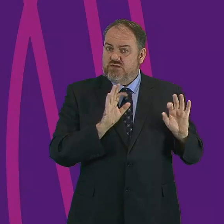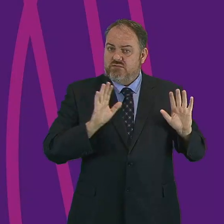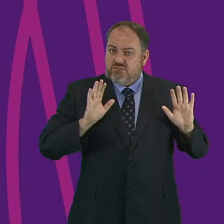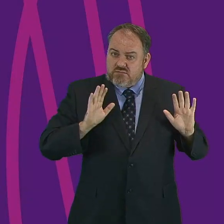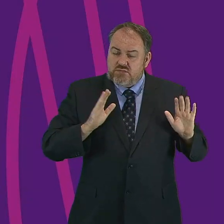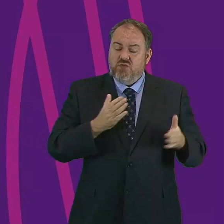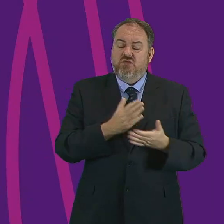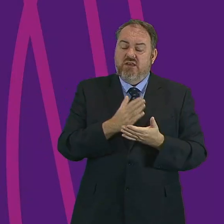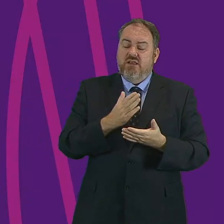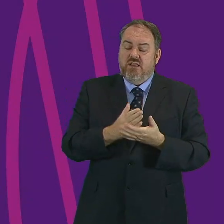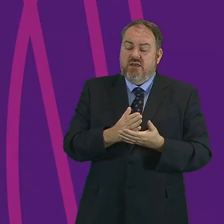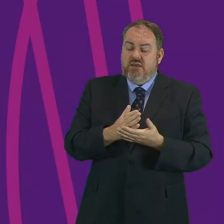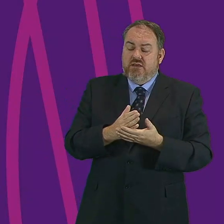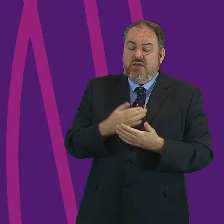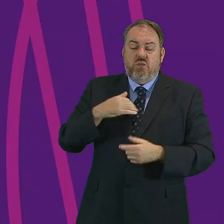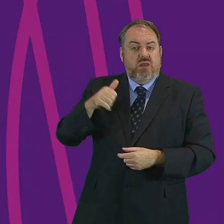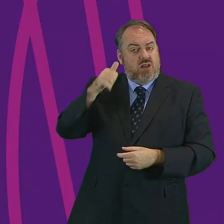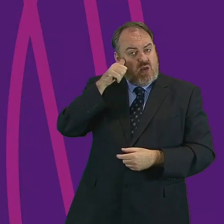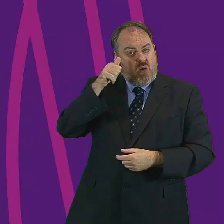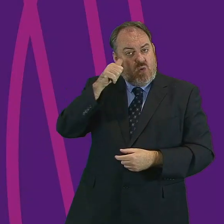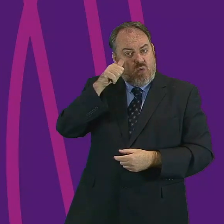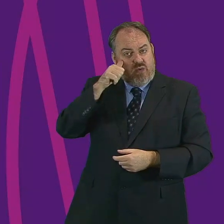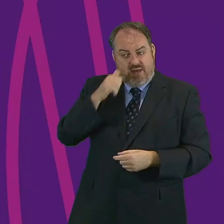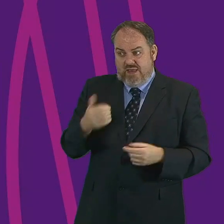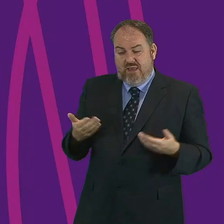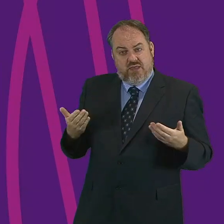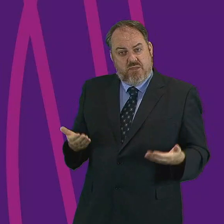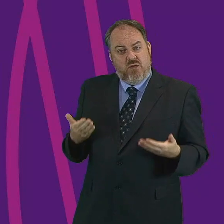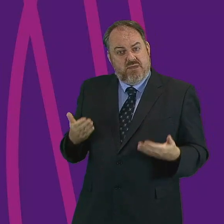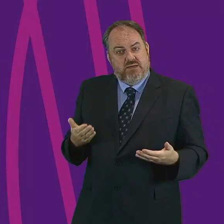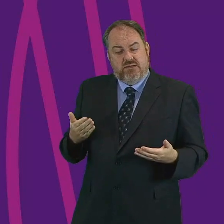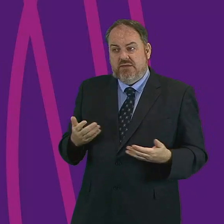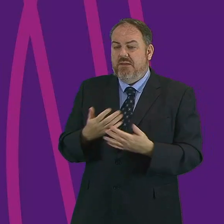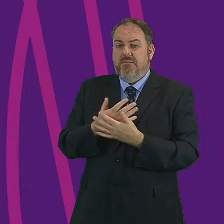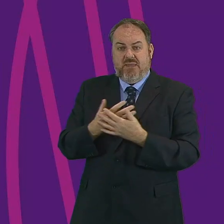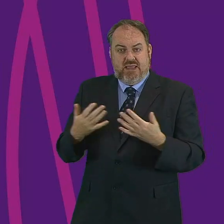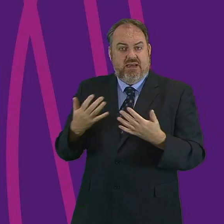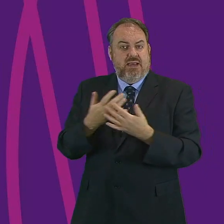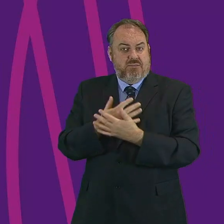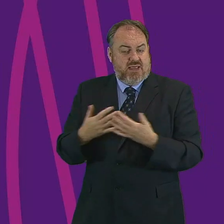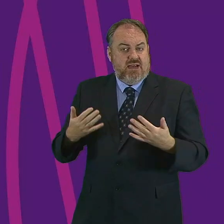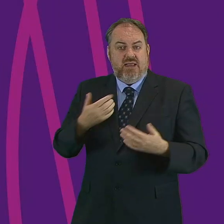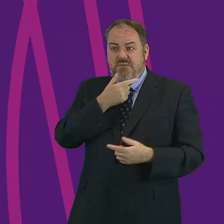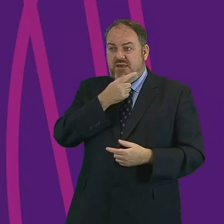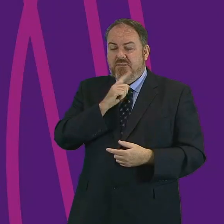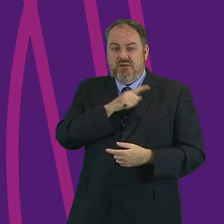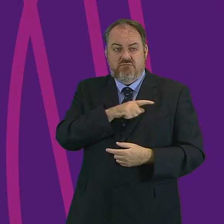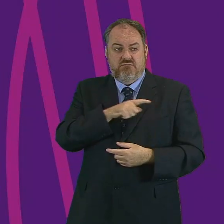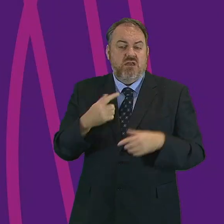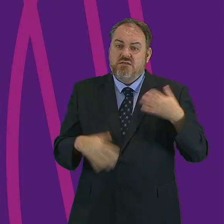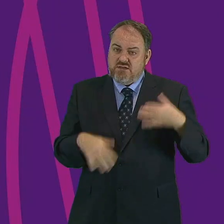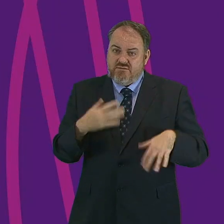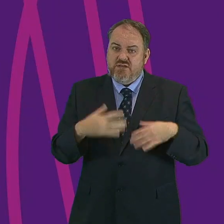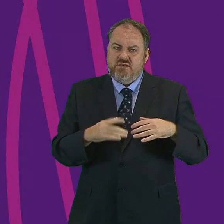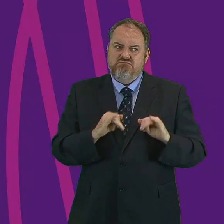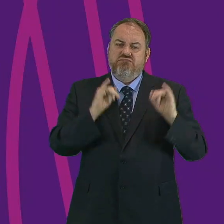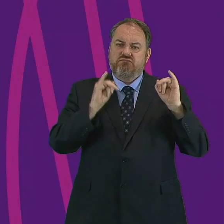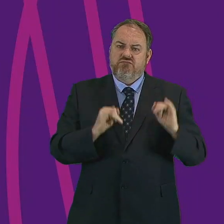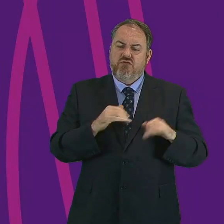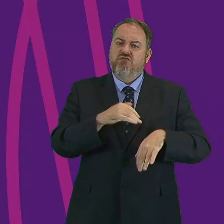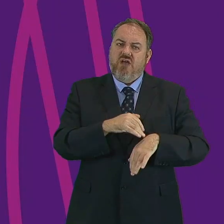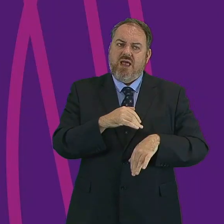course, while this is no comfort to anyone who has experienced serious crime, and I wouldn't want anybody